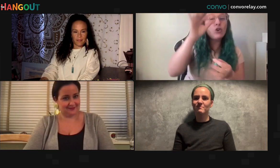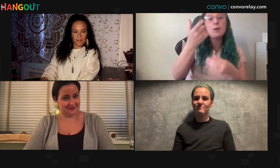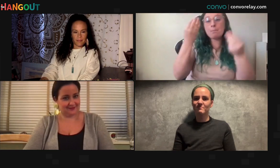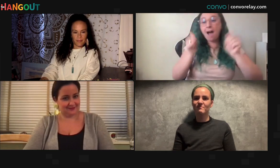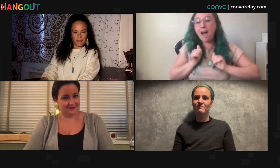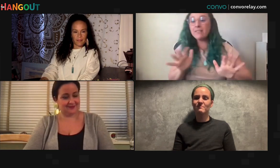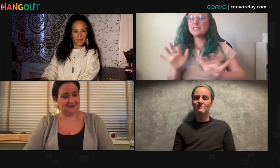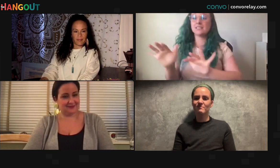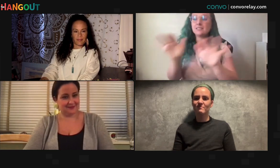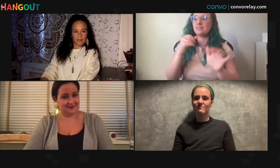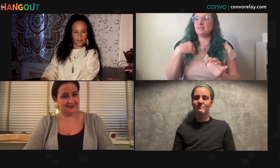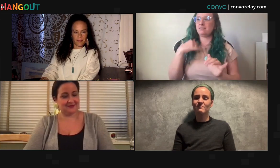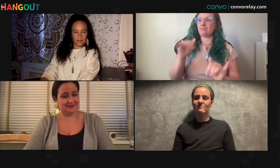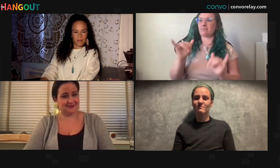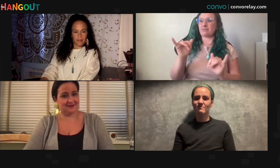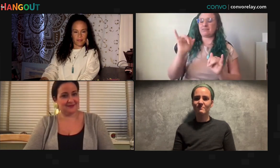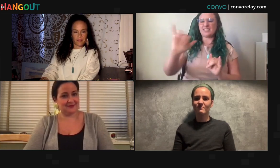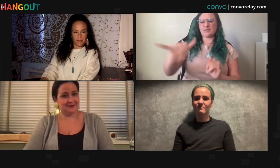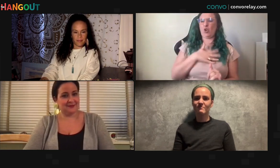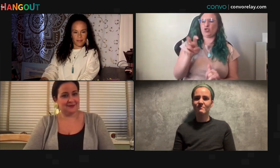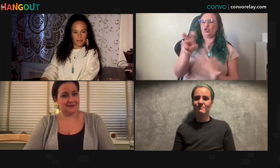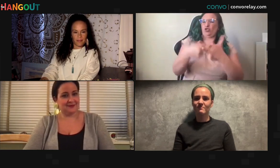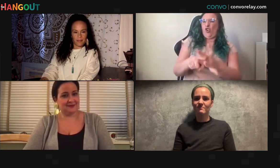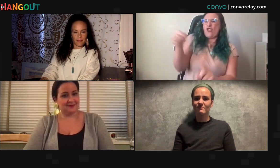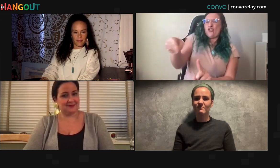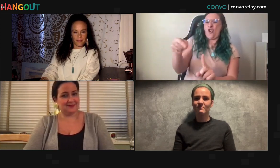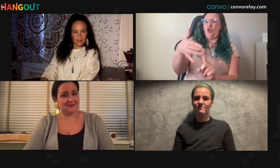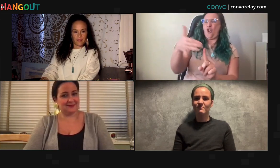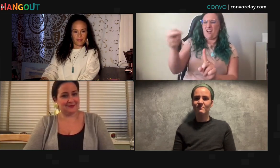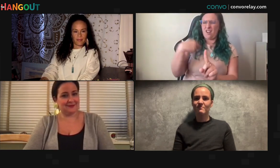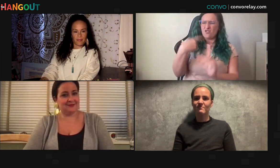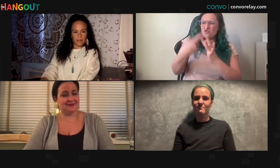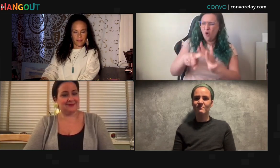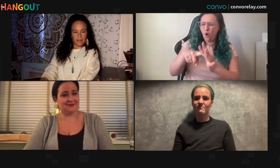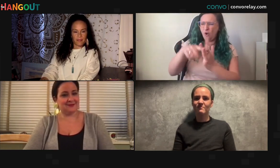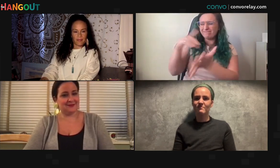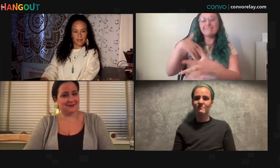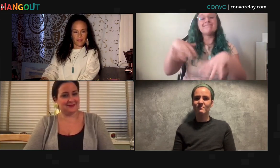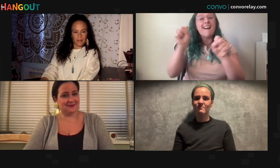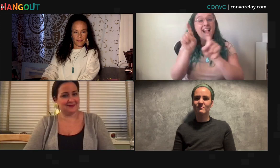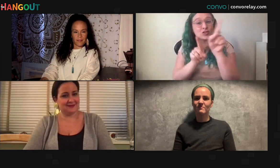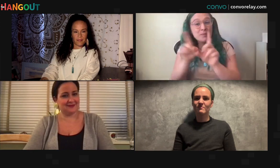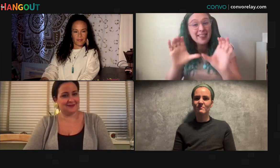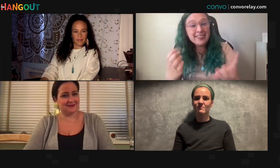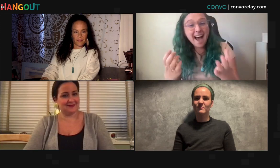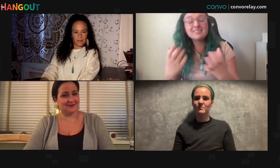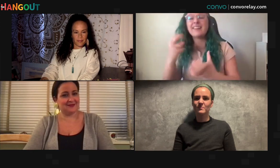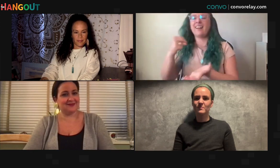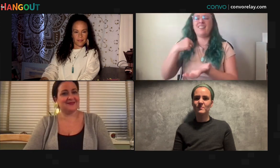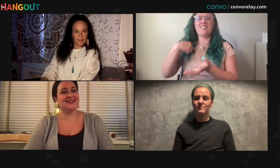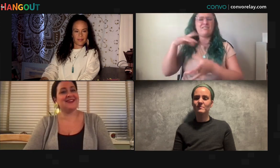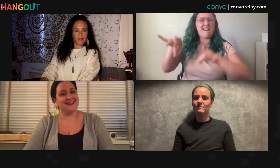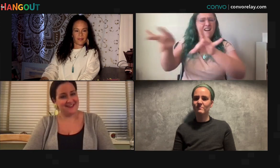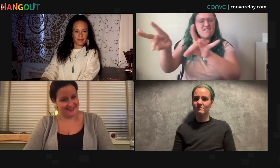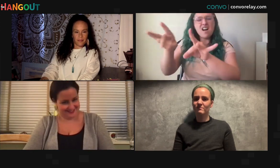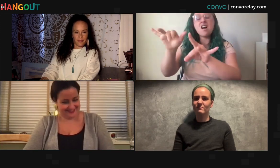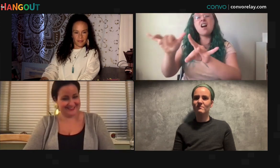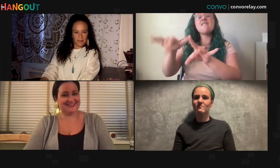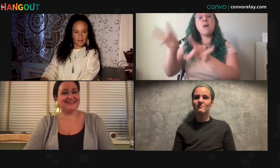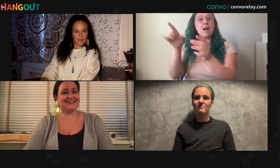reached out, and we have such a wonderful group. And that was my start. And I've taken astrology